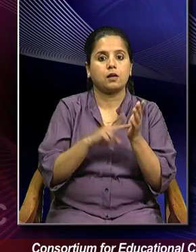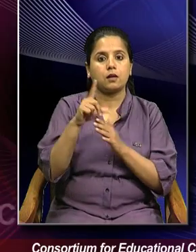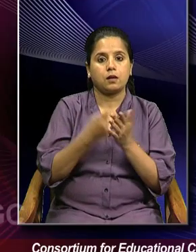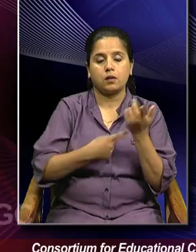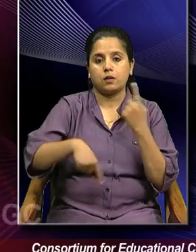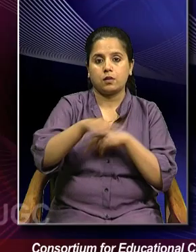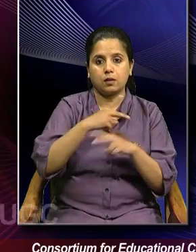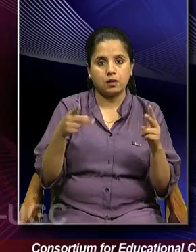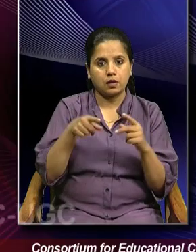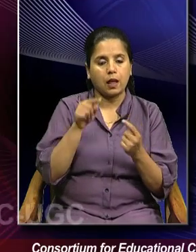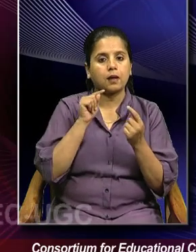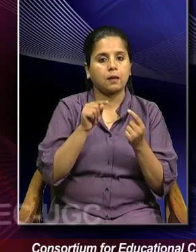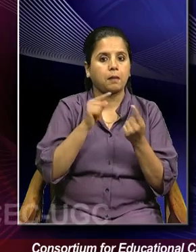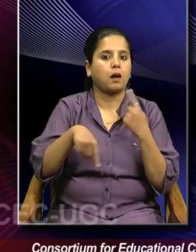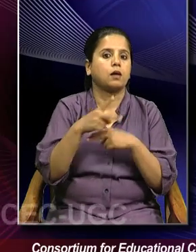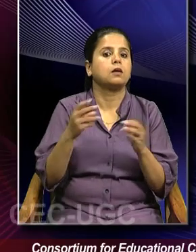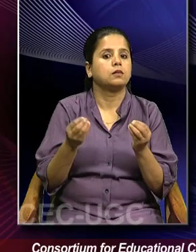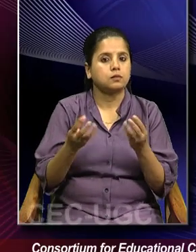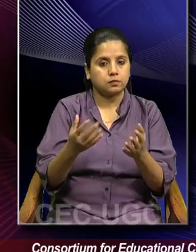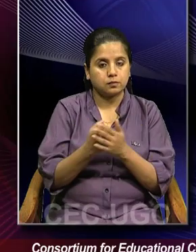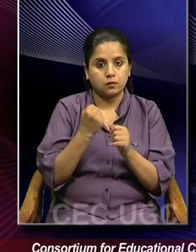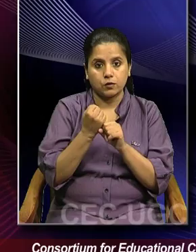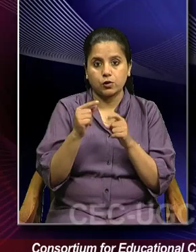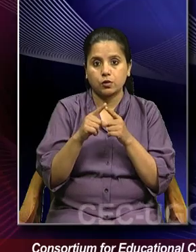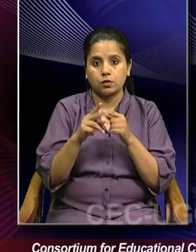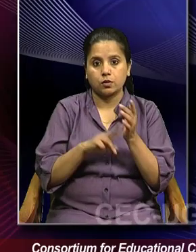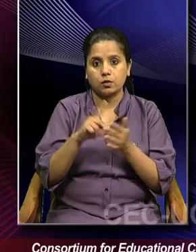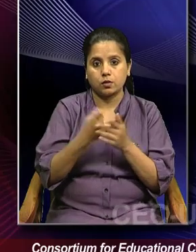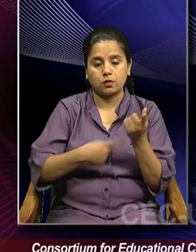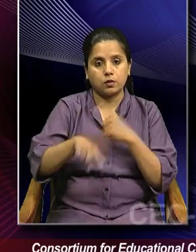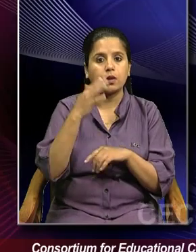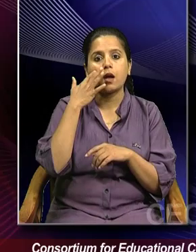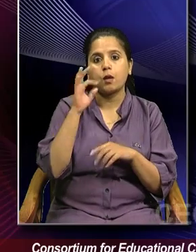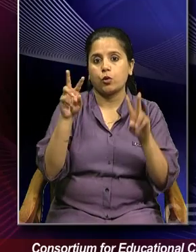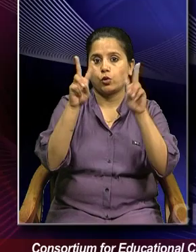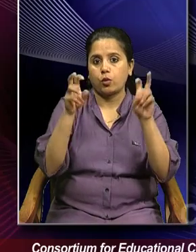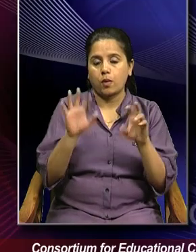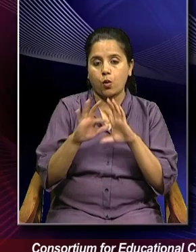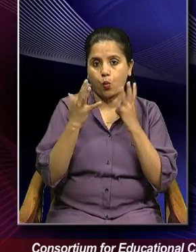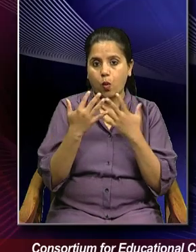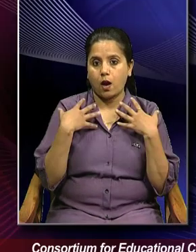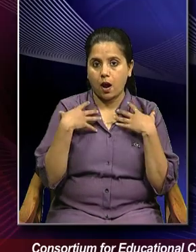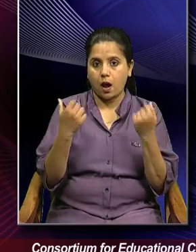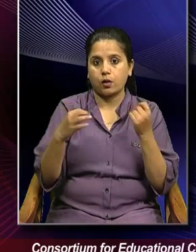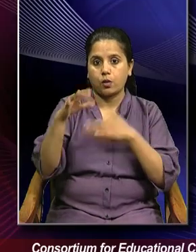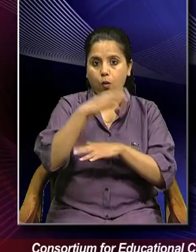matter of debate. Gender, going by the important definition from the World Health